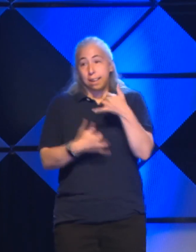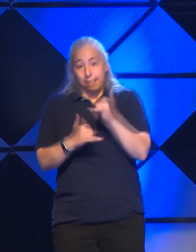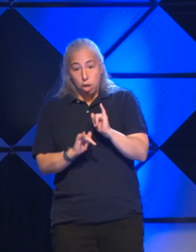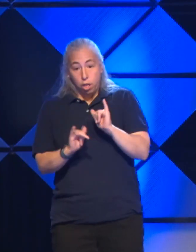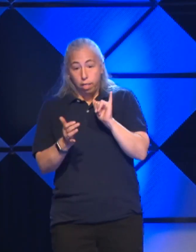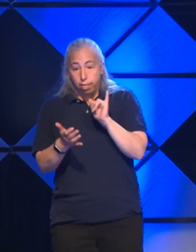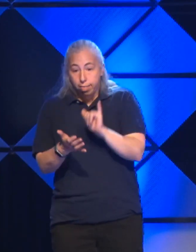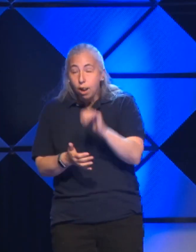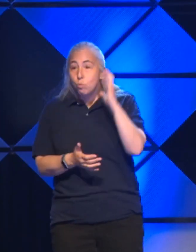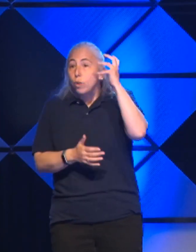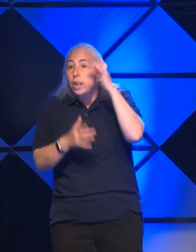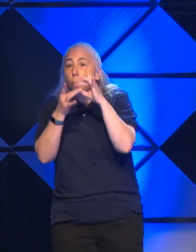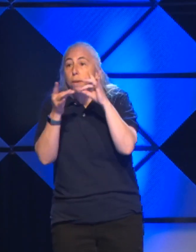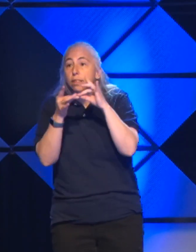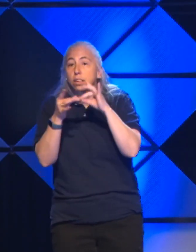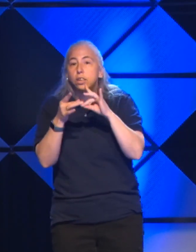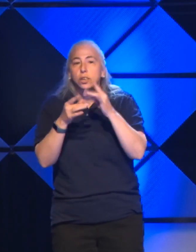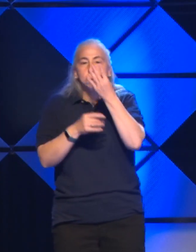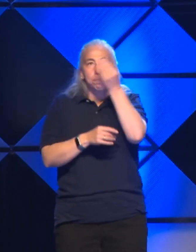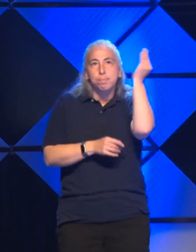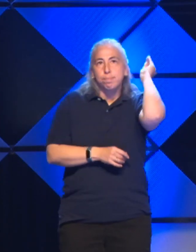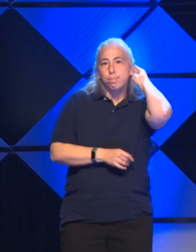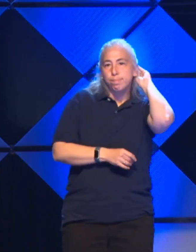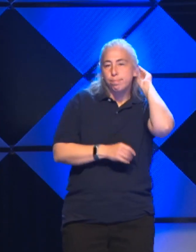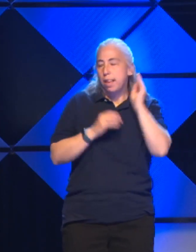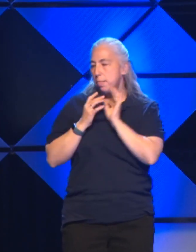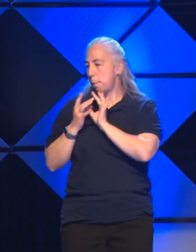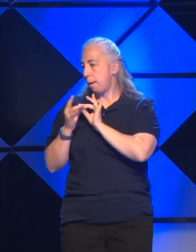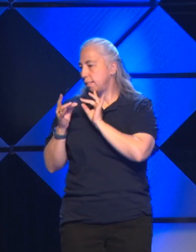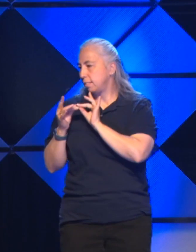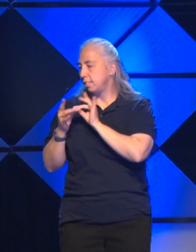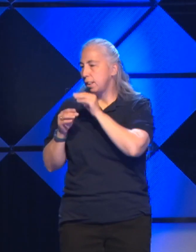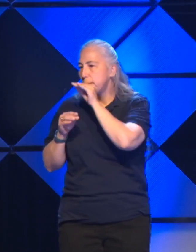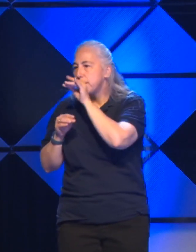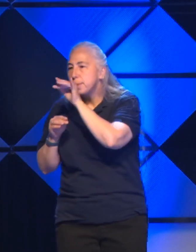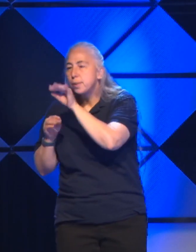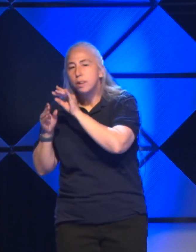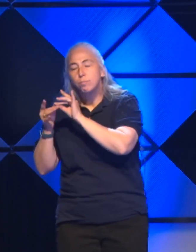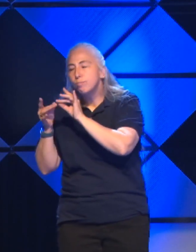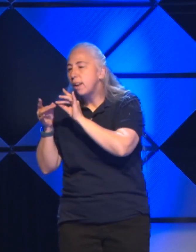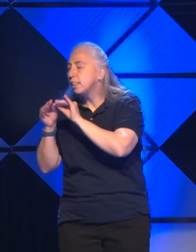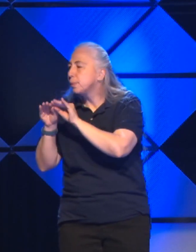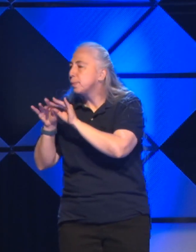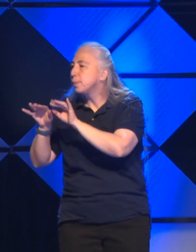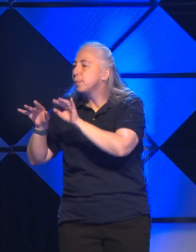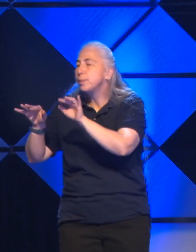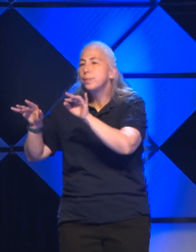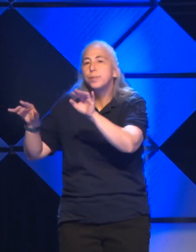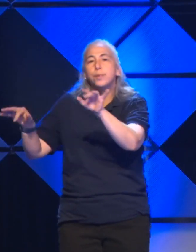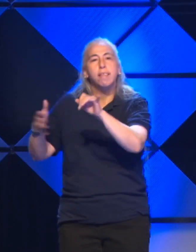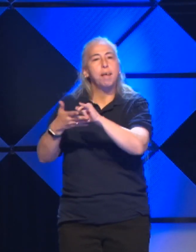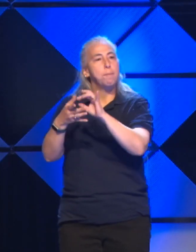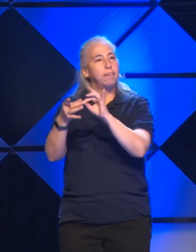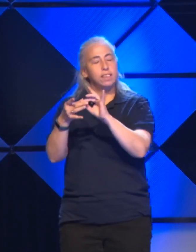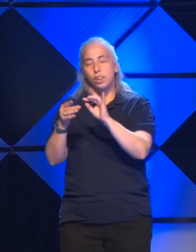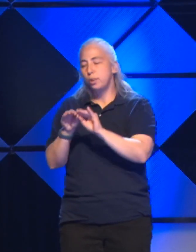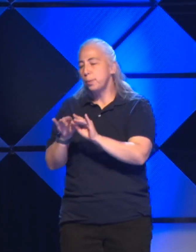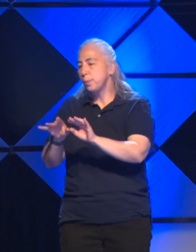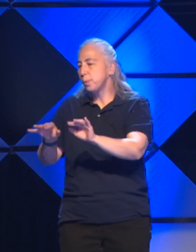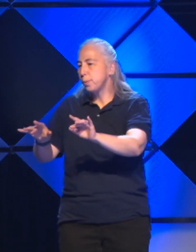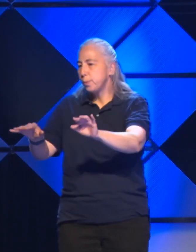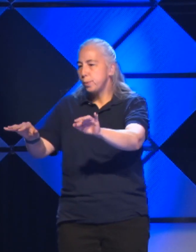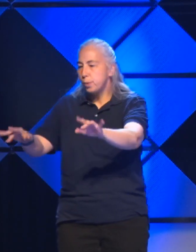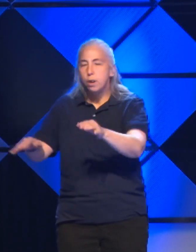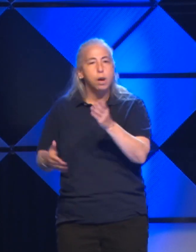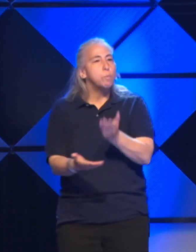It's going to be soon over. And as a result of that, it's proved historically in the